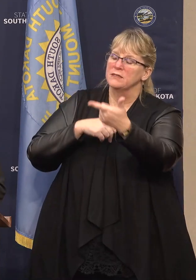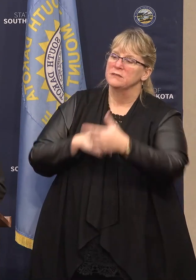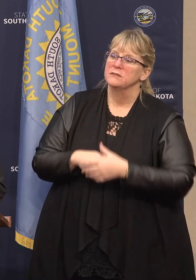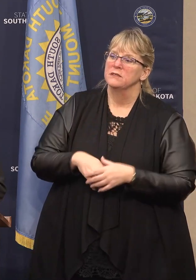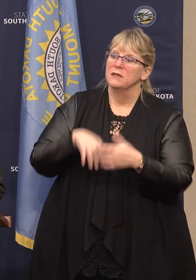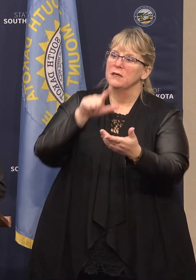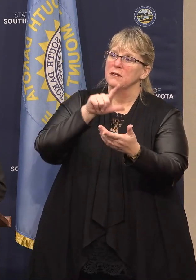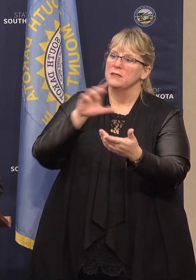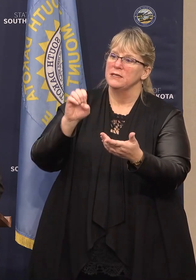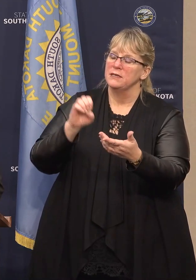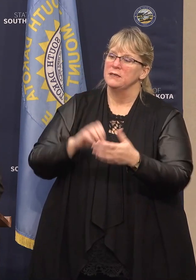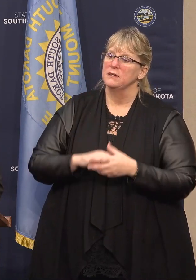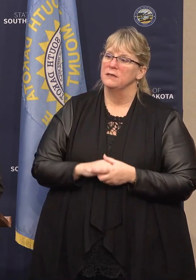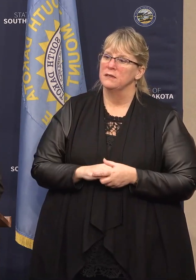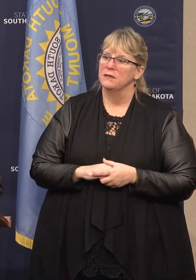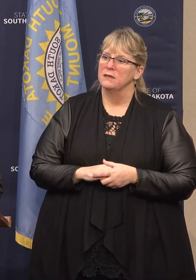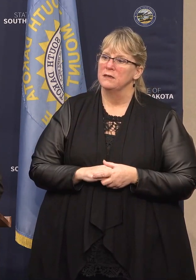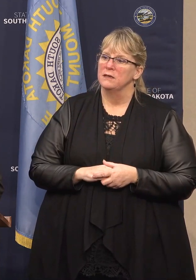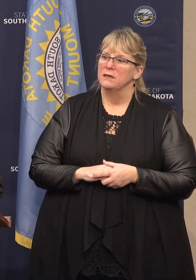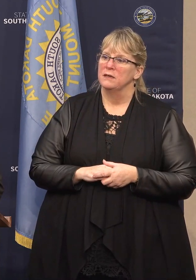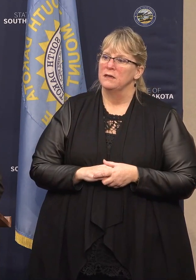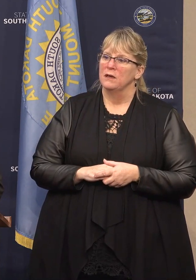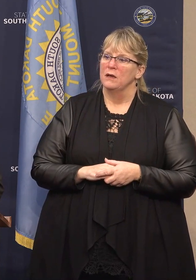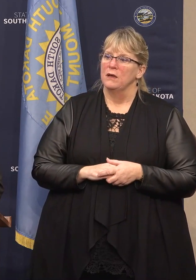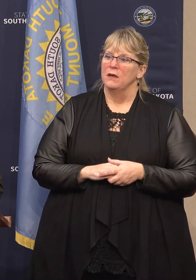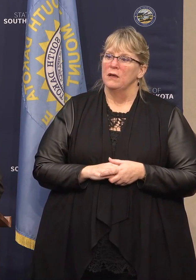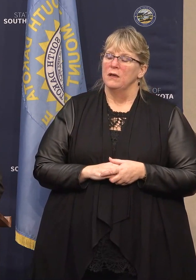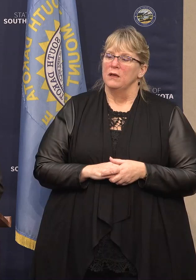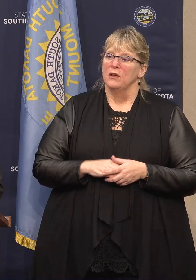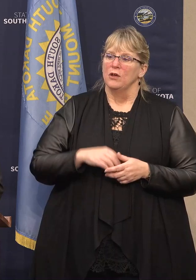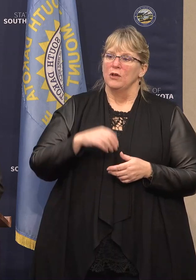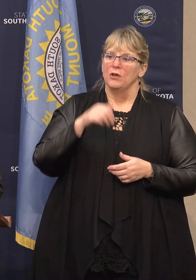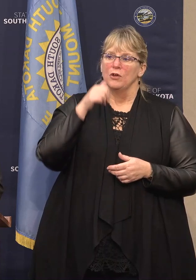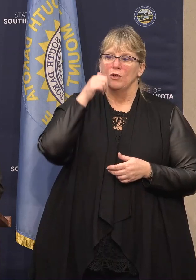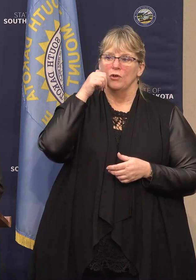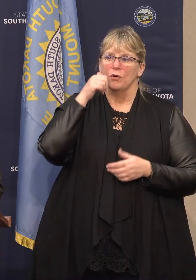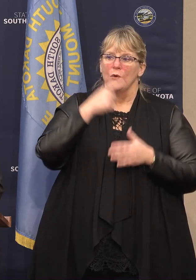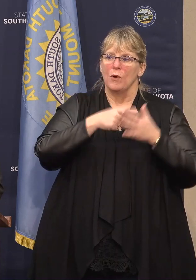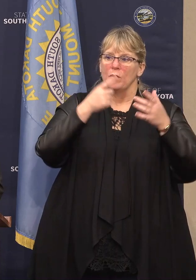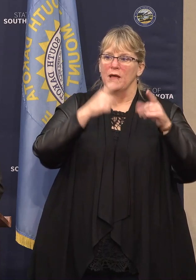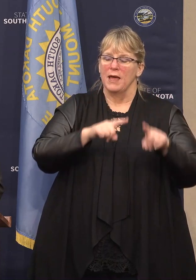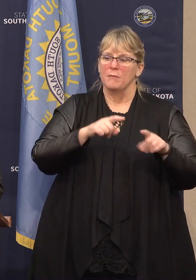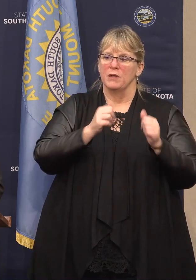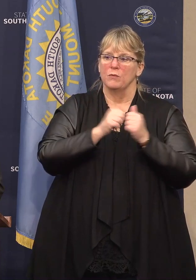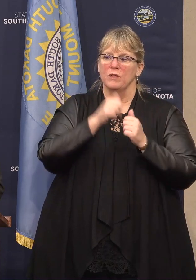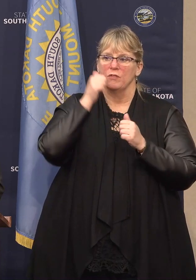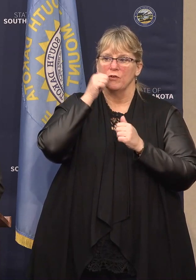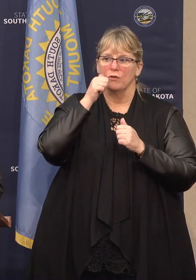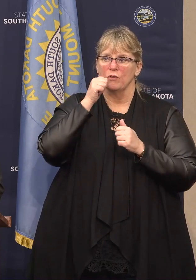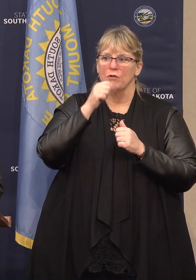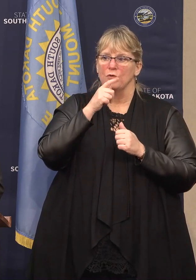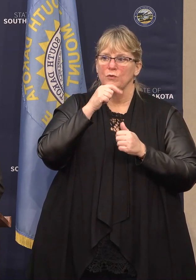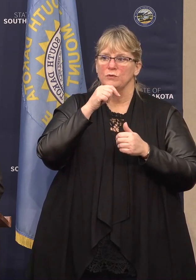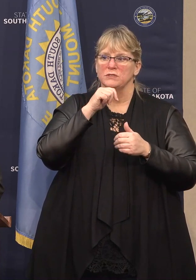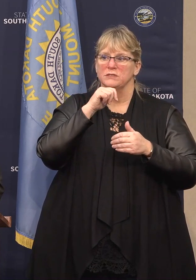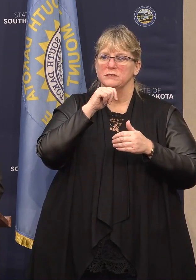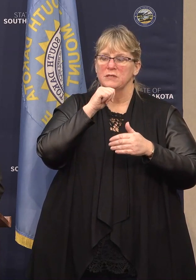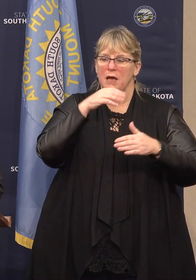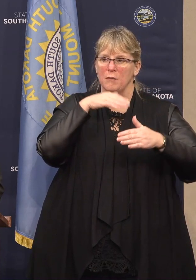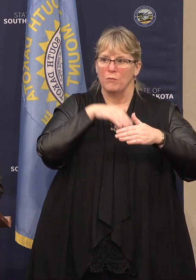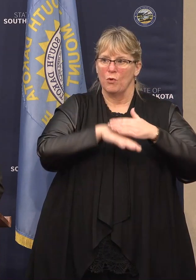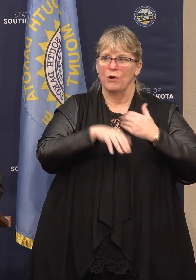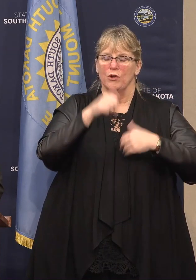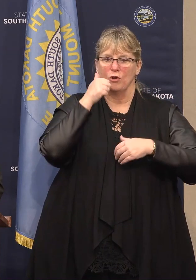What recourse will girls who are accused of not being a biological girl have now that